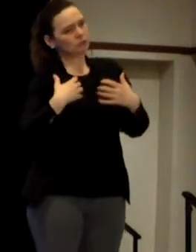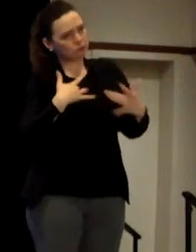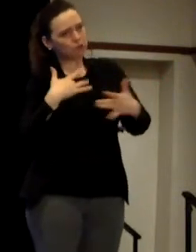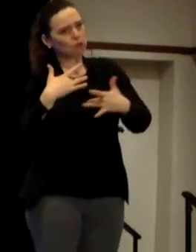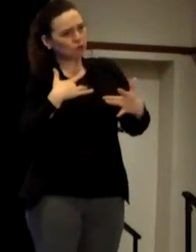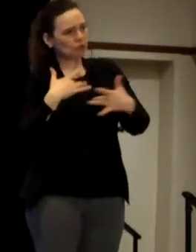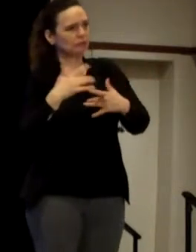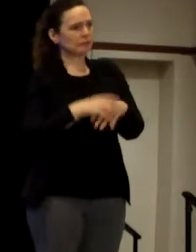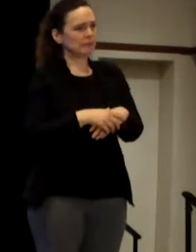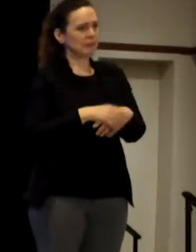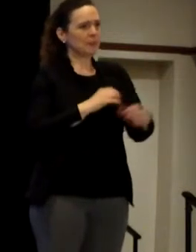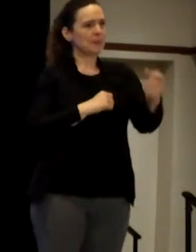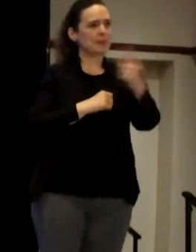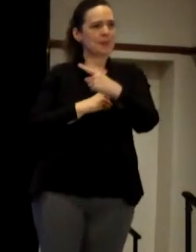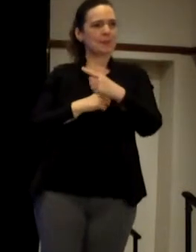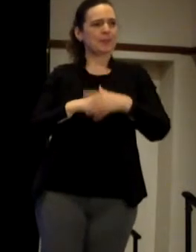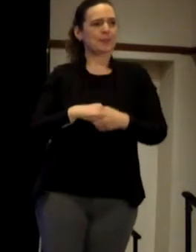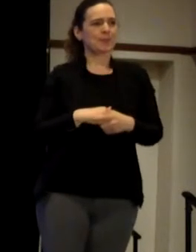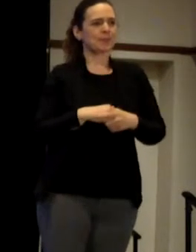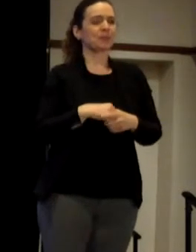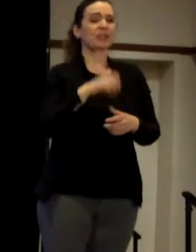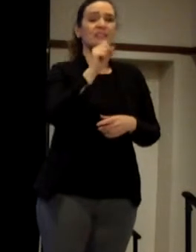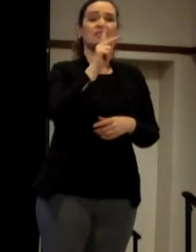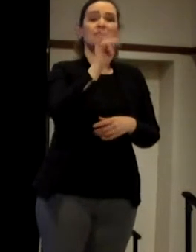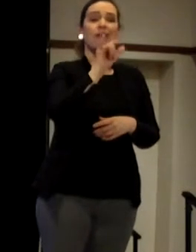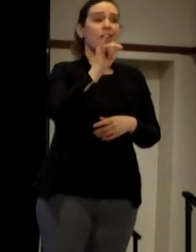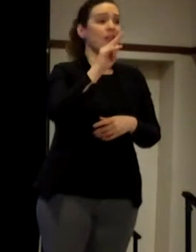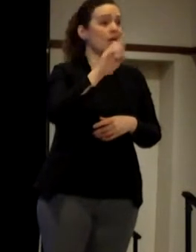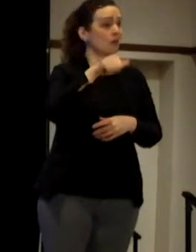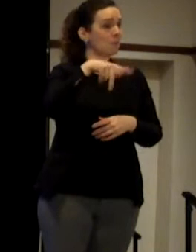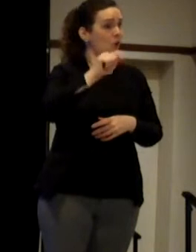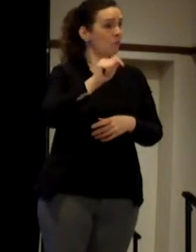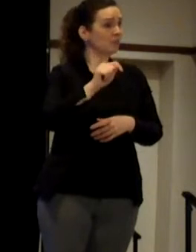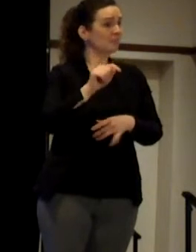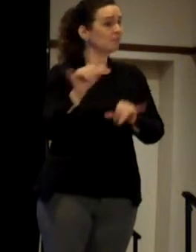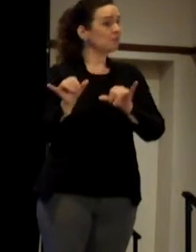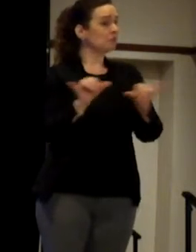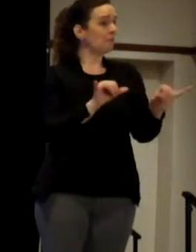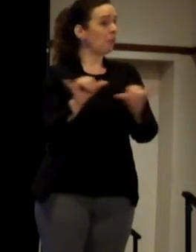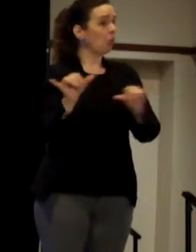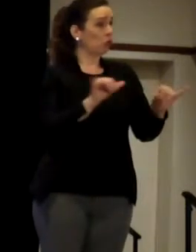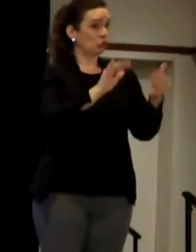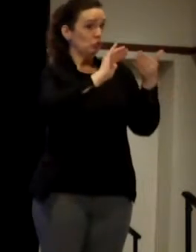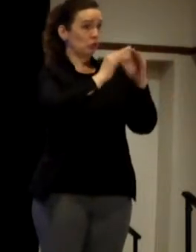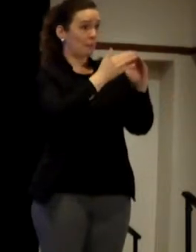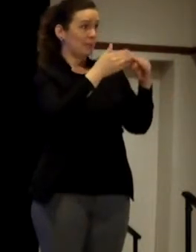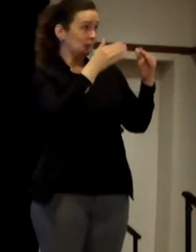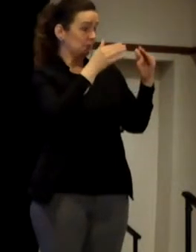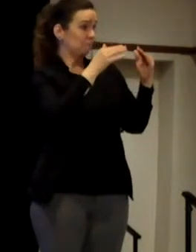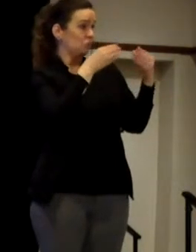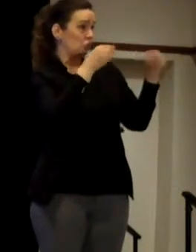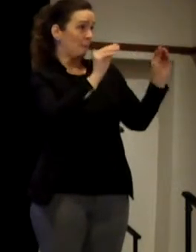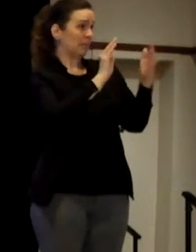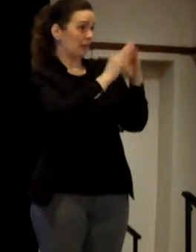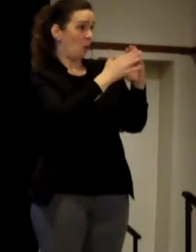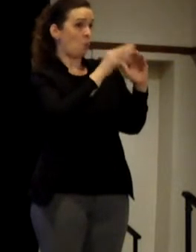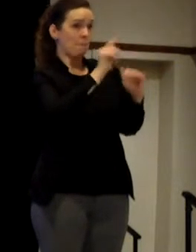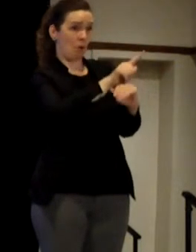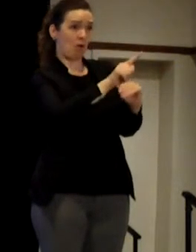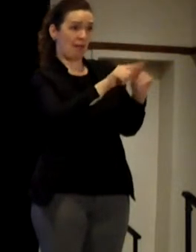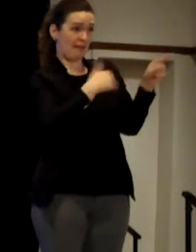with Shoppingtown Mall, it was sometimes hard to find the owner, right? With Skyline Apartments, it's Tim Green. People know where he lives in Skinny